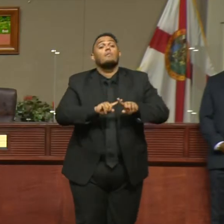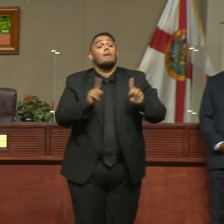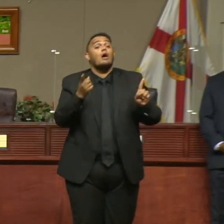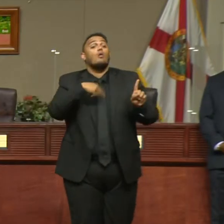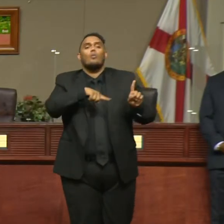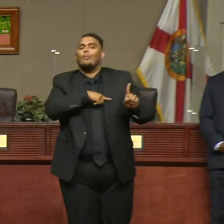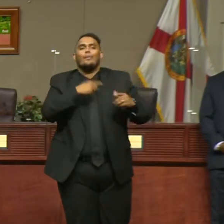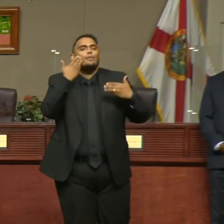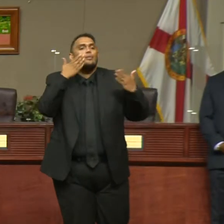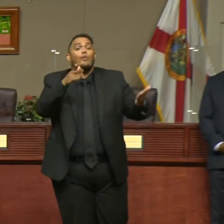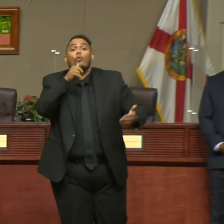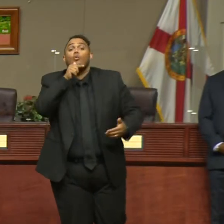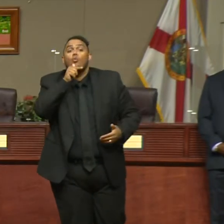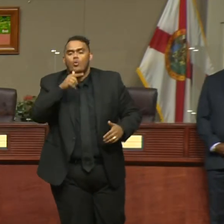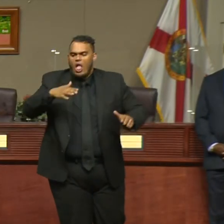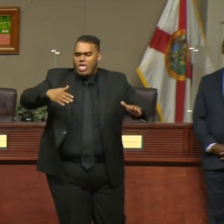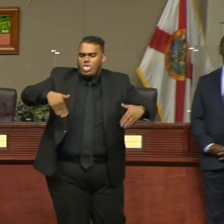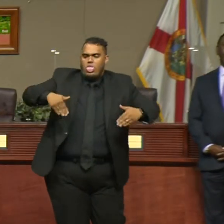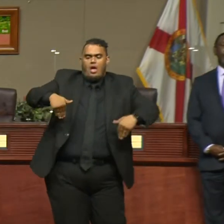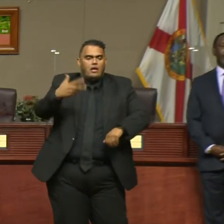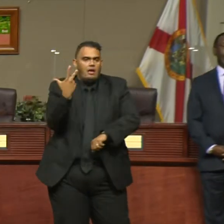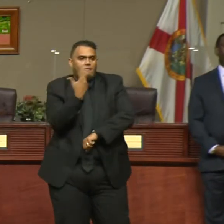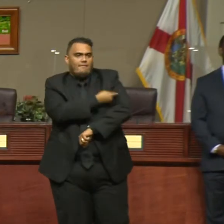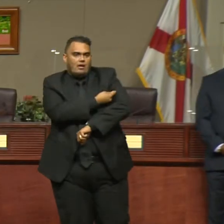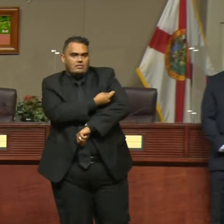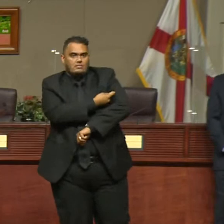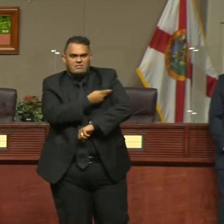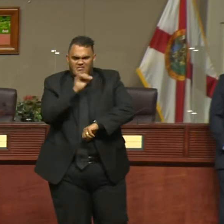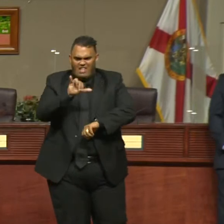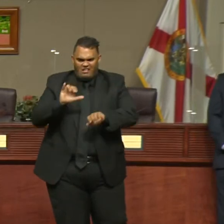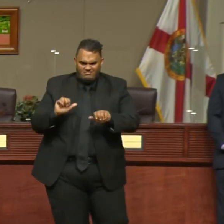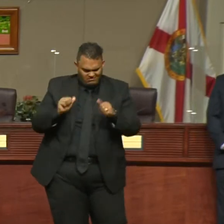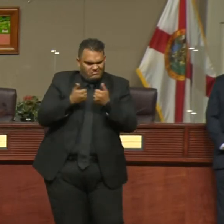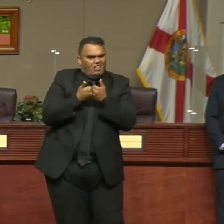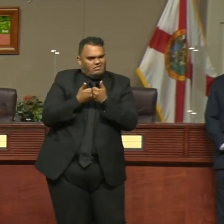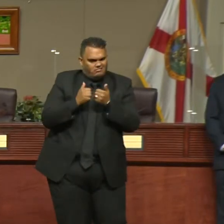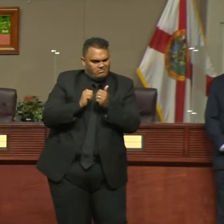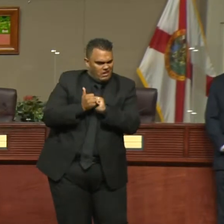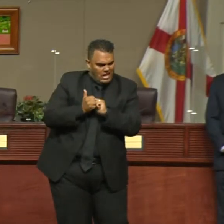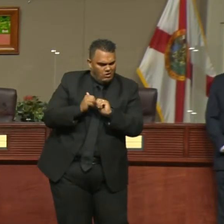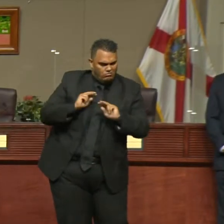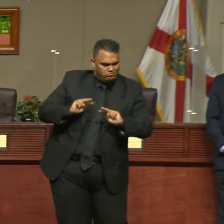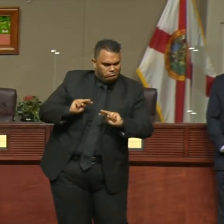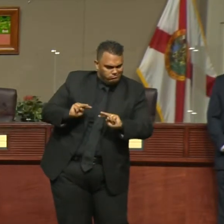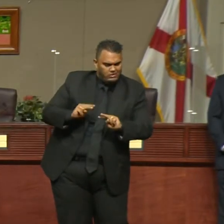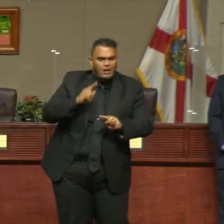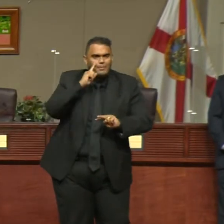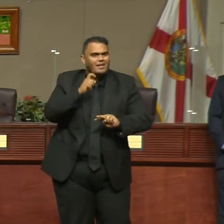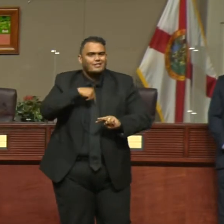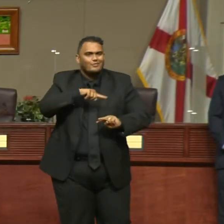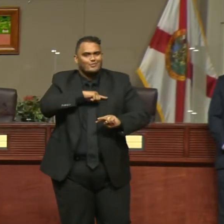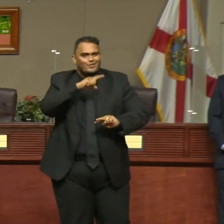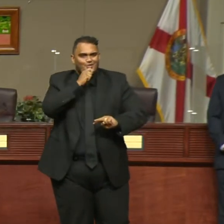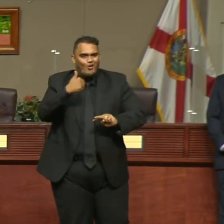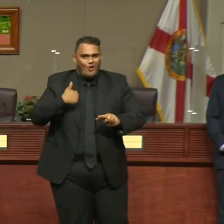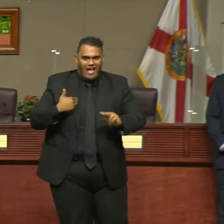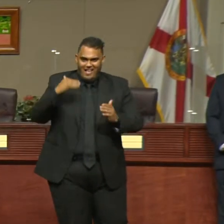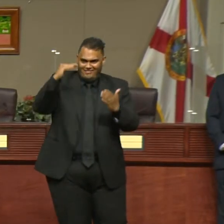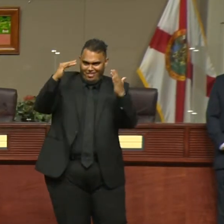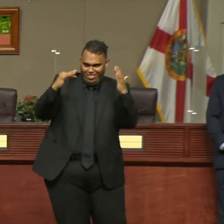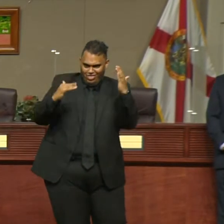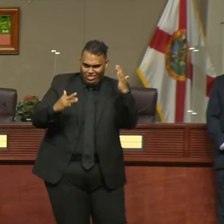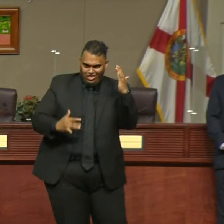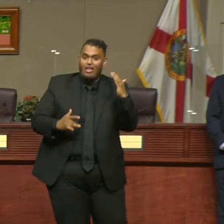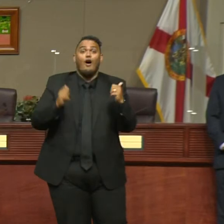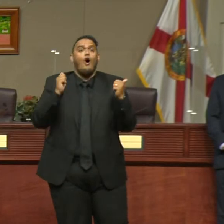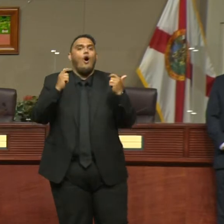vaccinated. That's very difficult to know because we don't have a control or a list of everyone who live in the county.